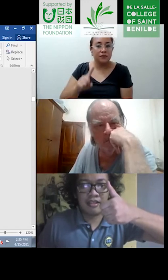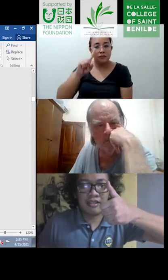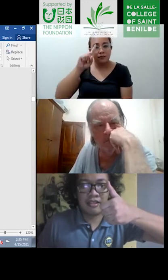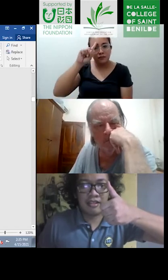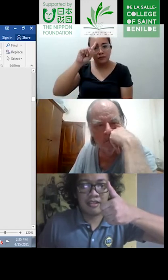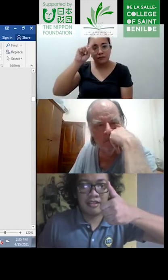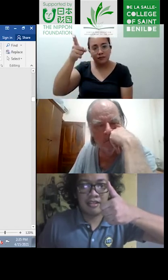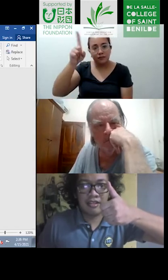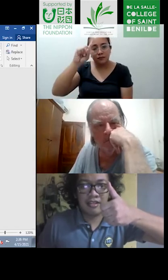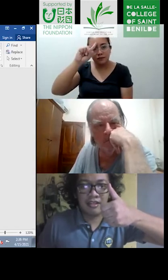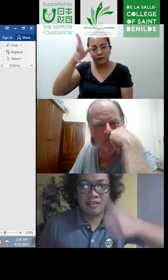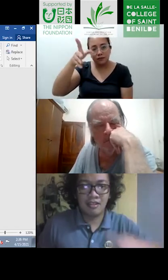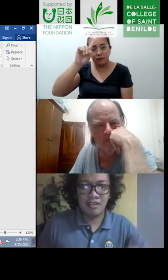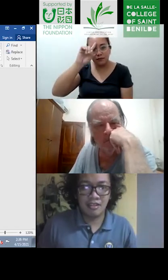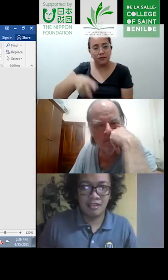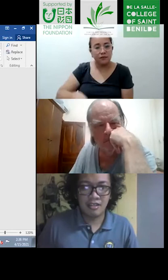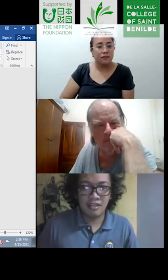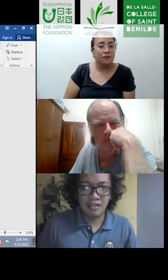100.